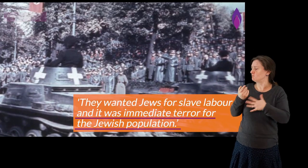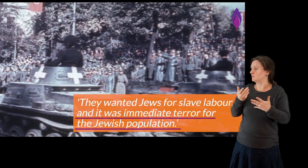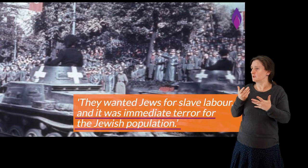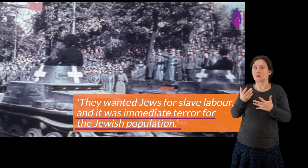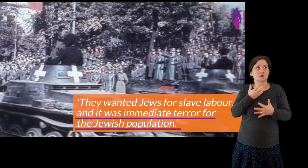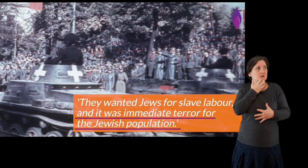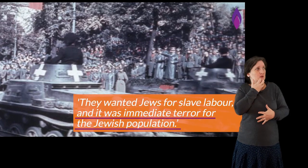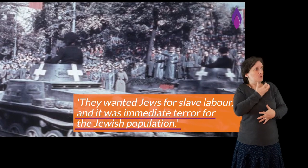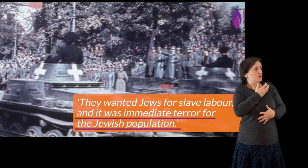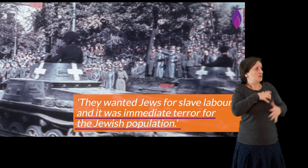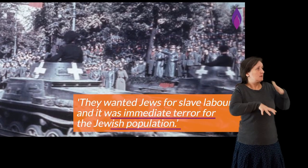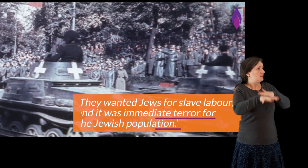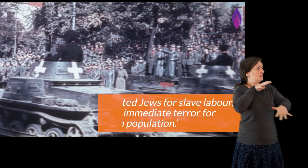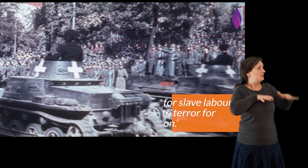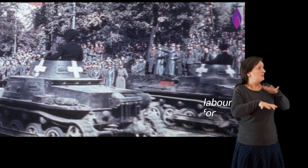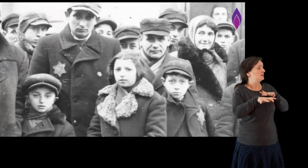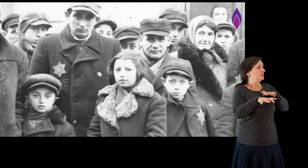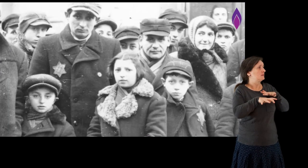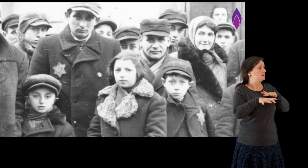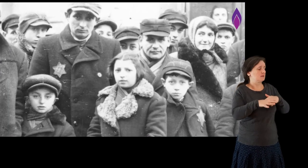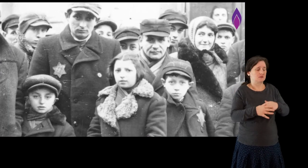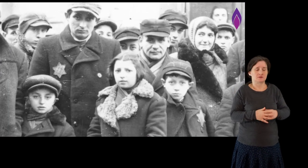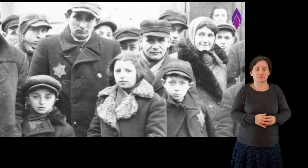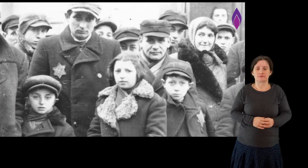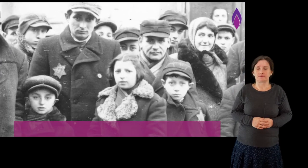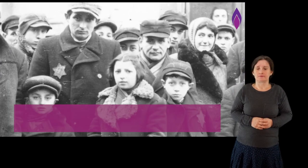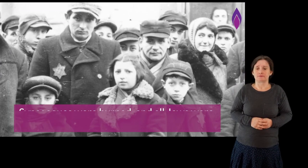immediate terror for the Jewish population.